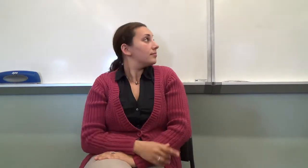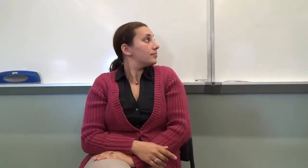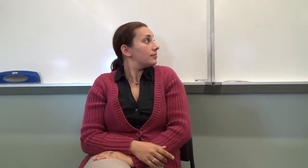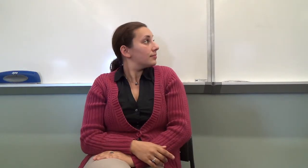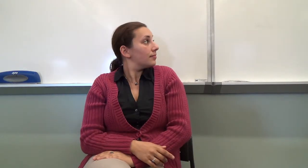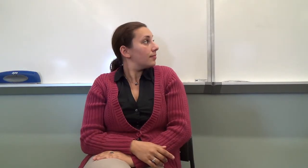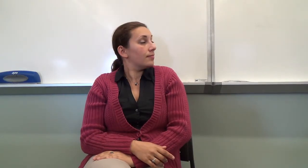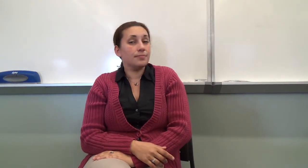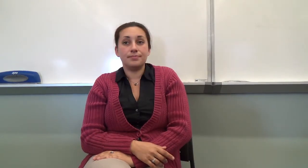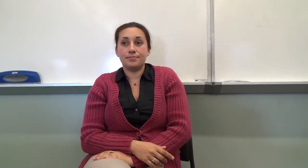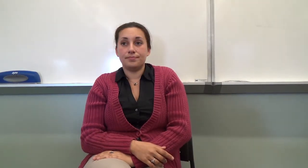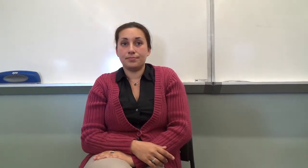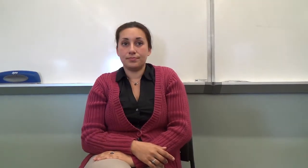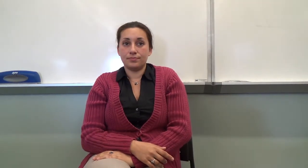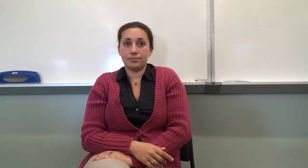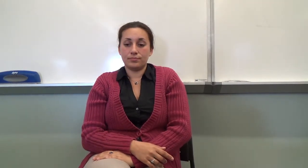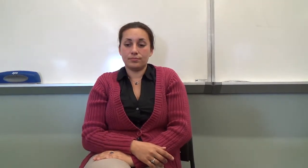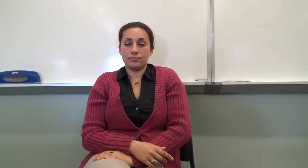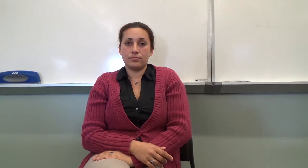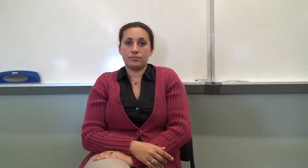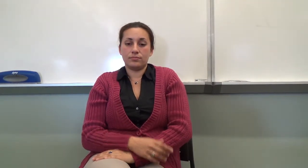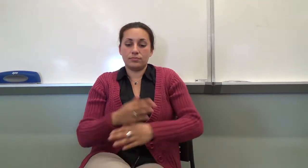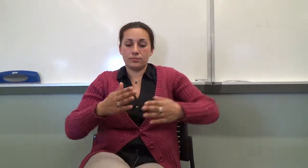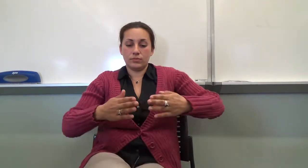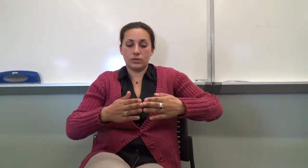The angles A and C